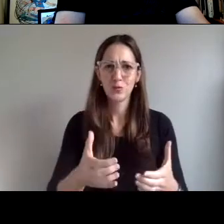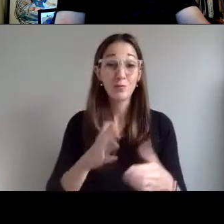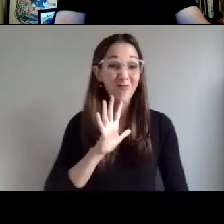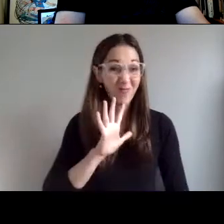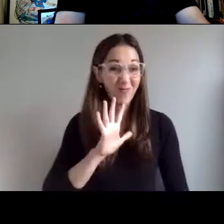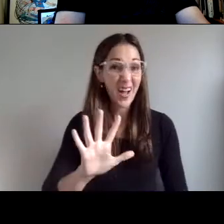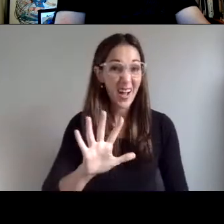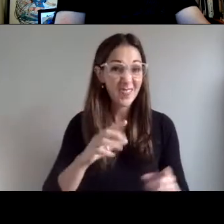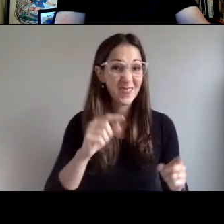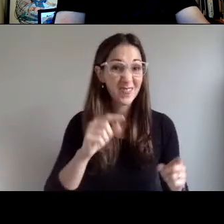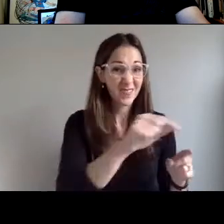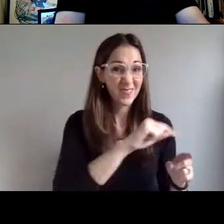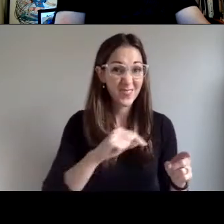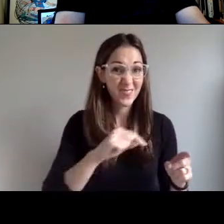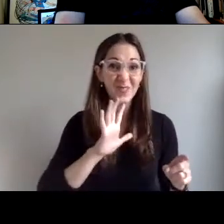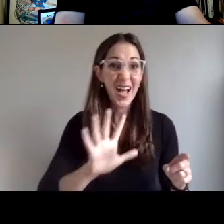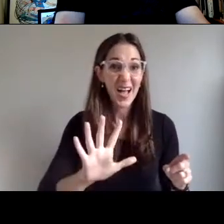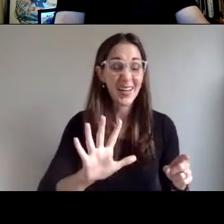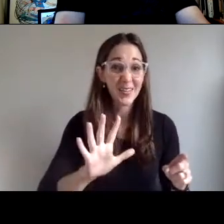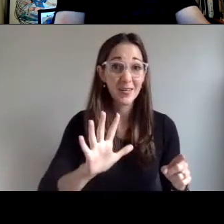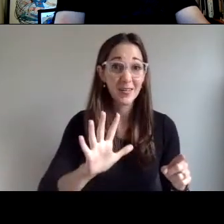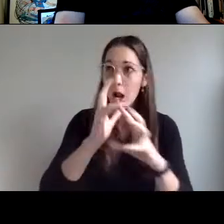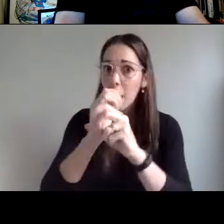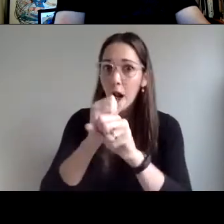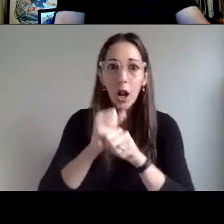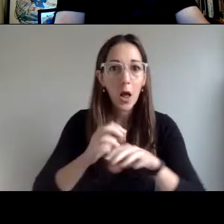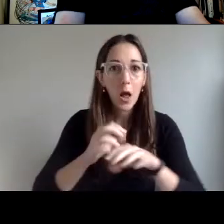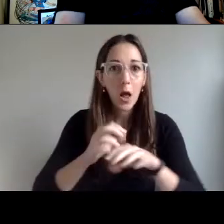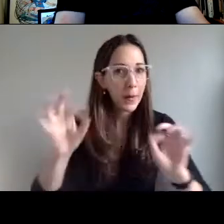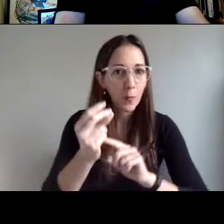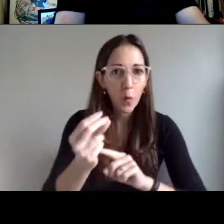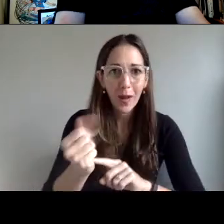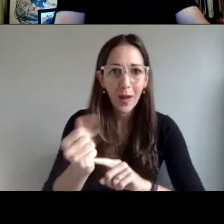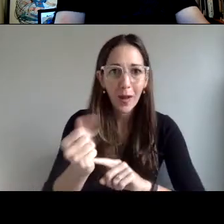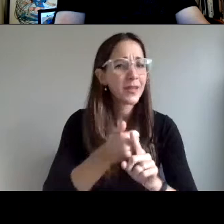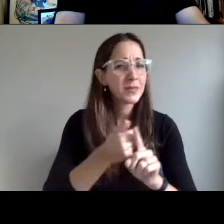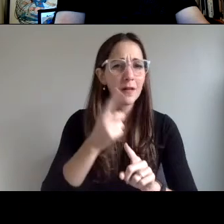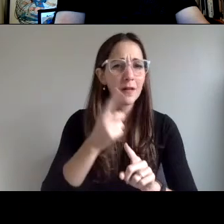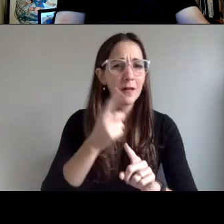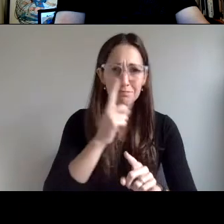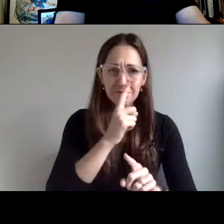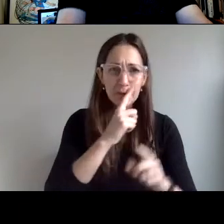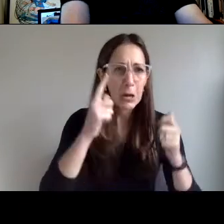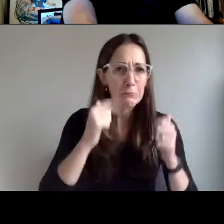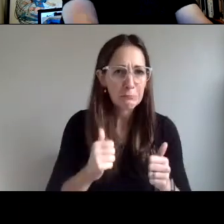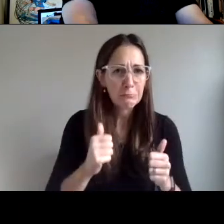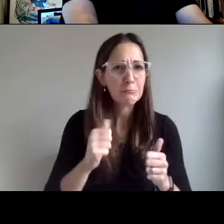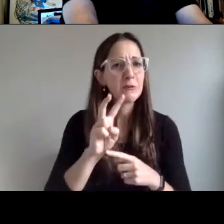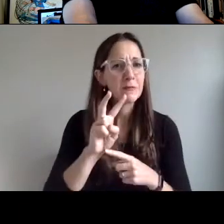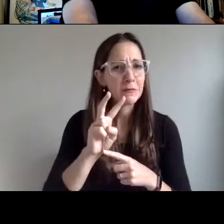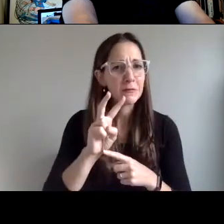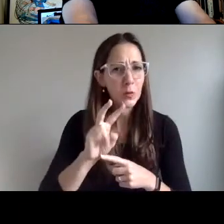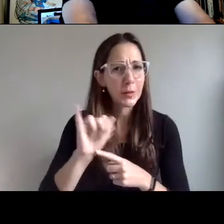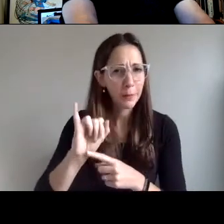that were blind and visually impaired. They had not really had that introduction to code with their classmates earlier, and